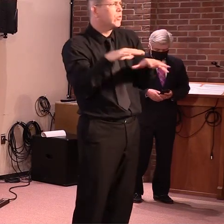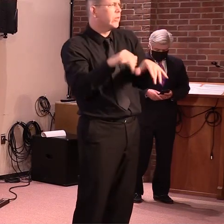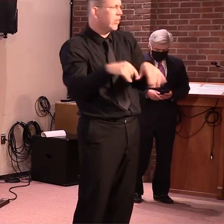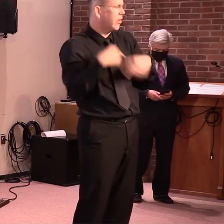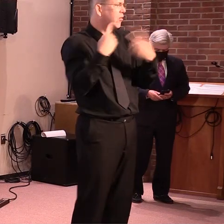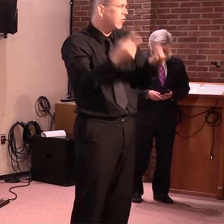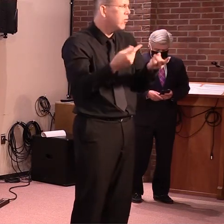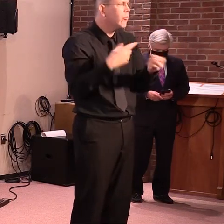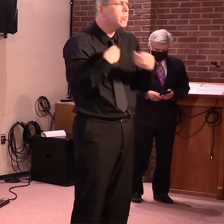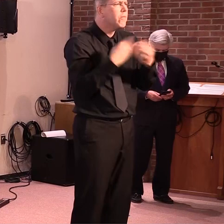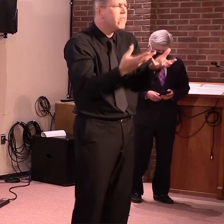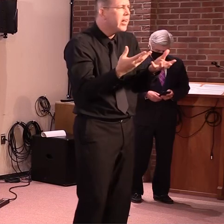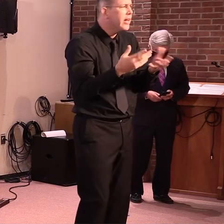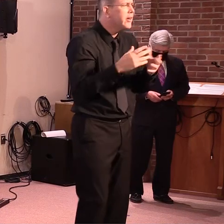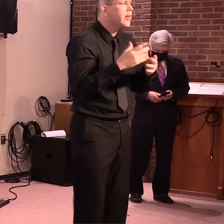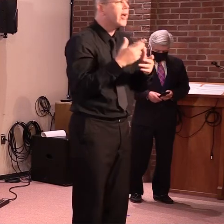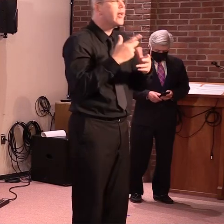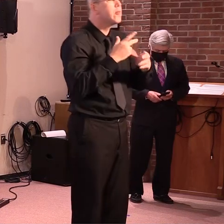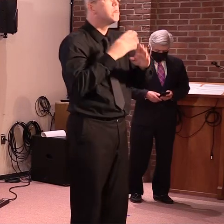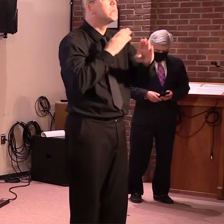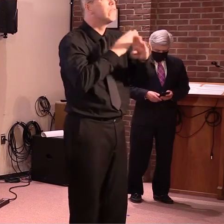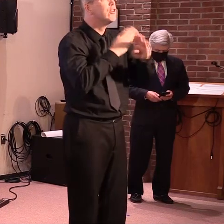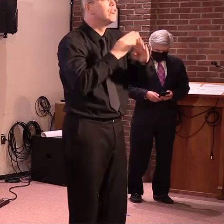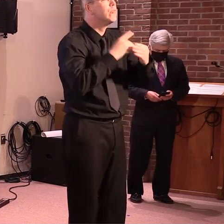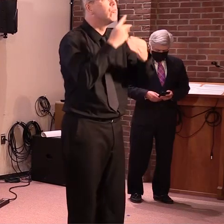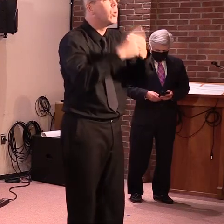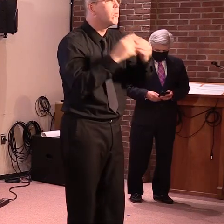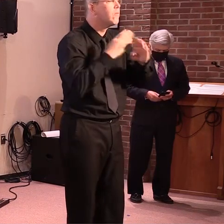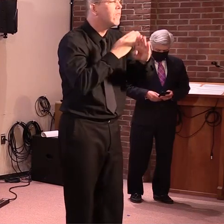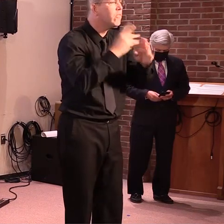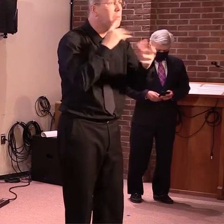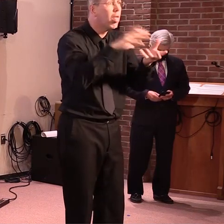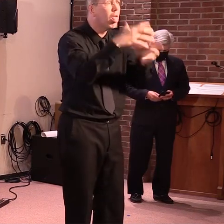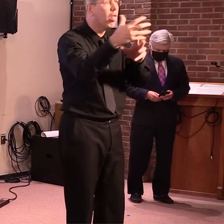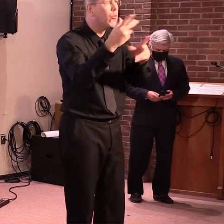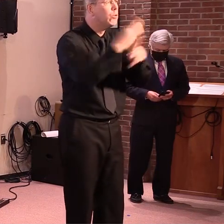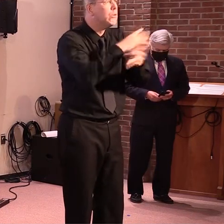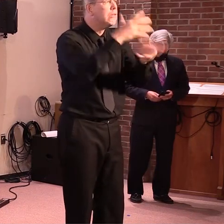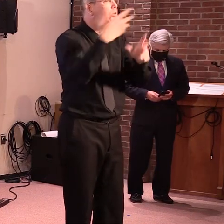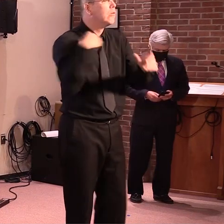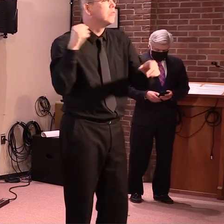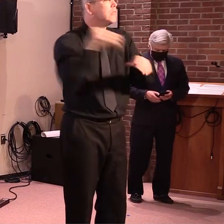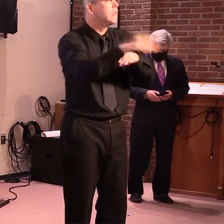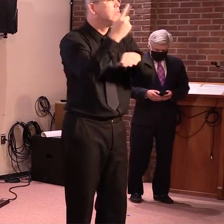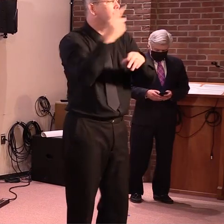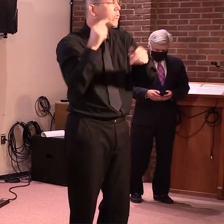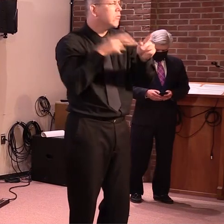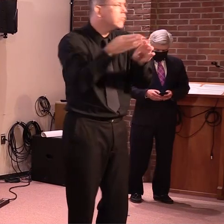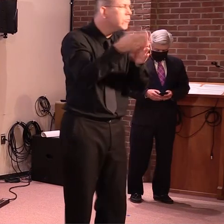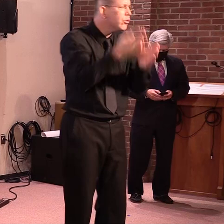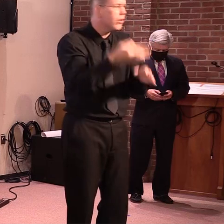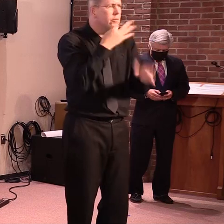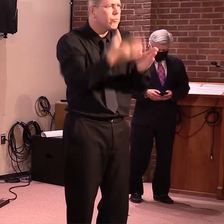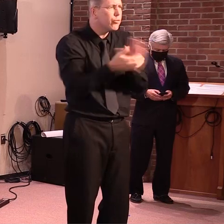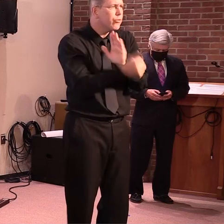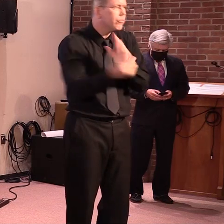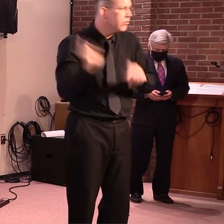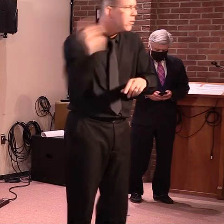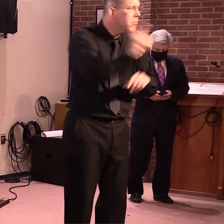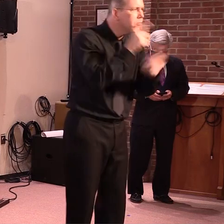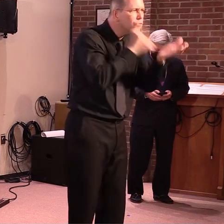access, building a solid foundation so everyone is on the same equal footing when they start life is